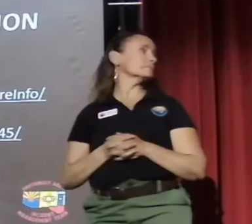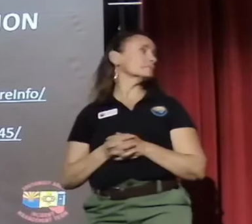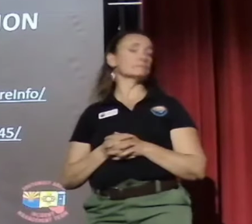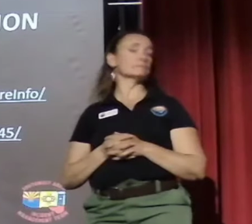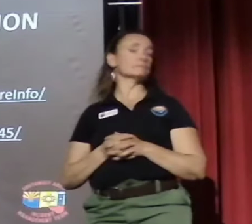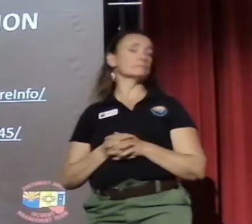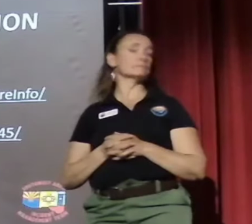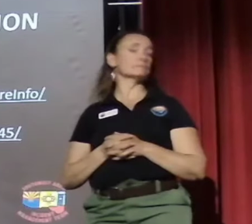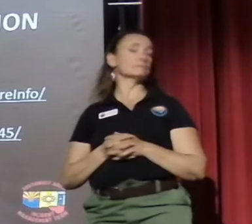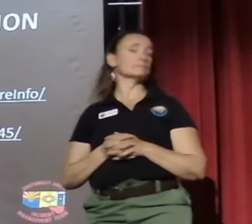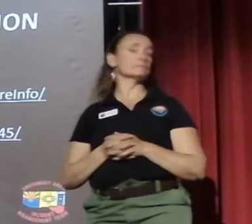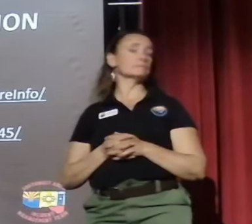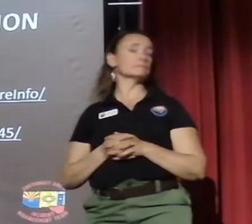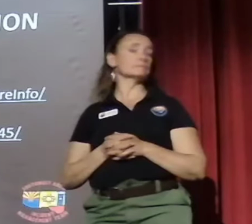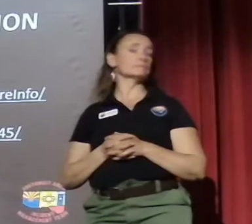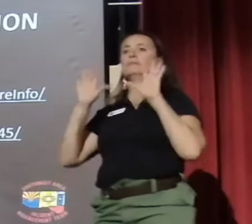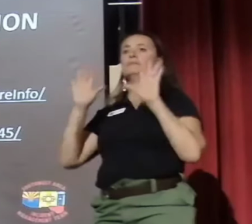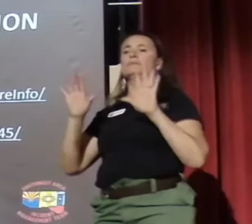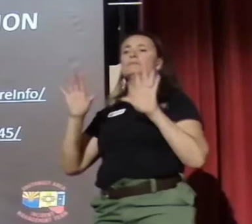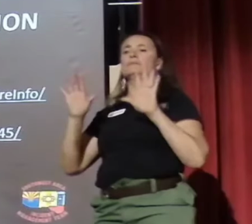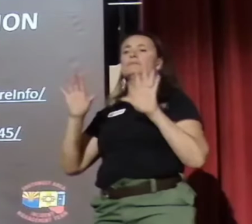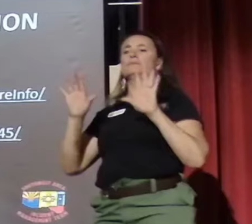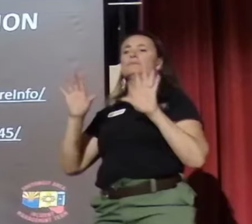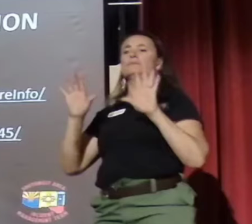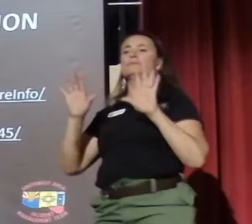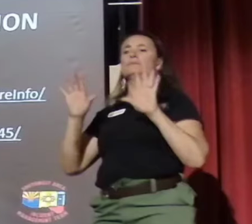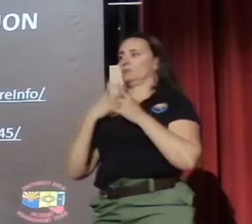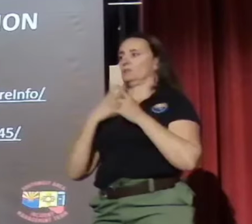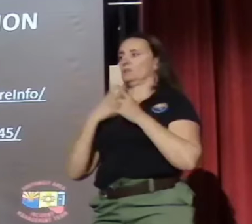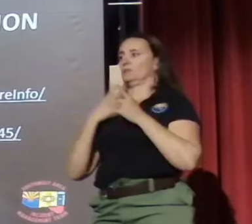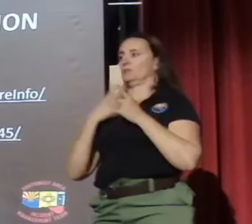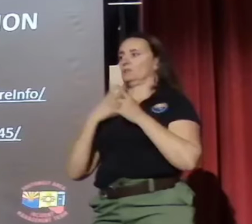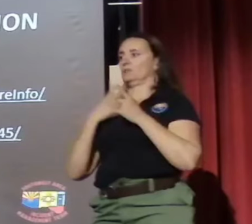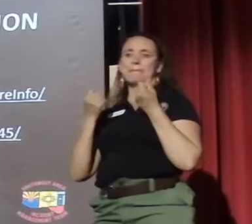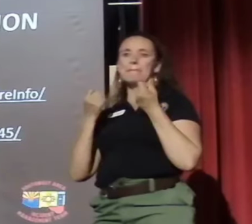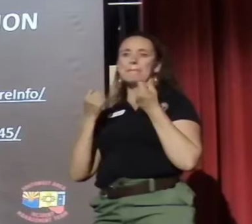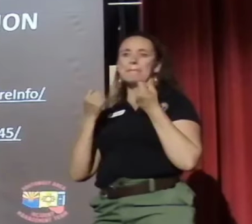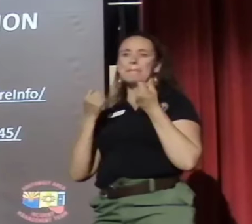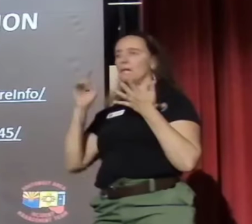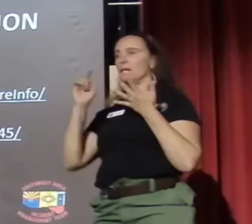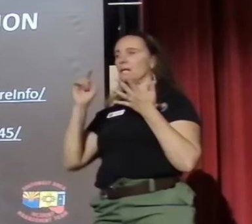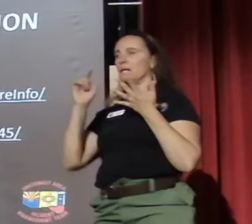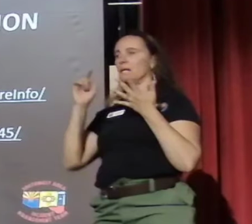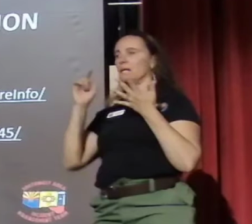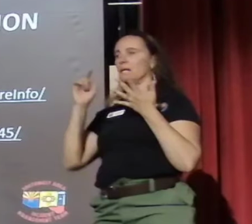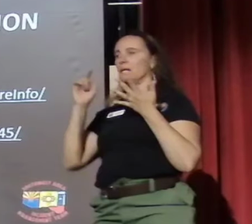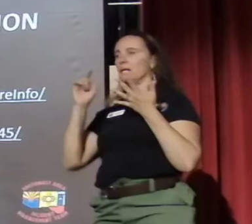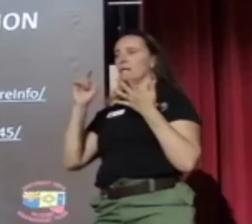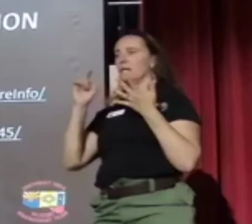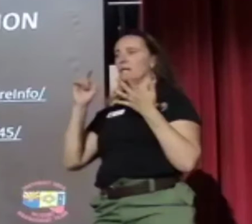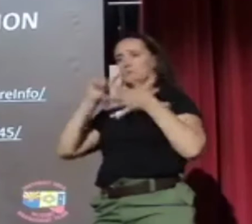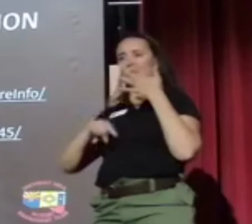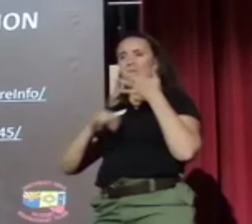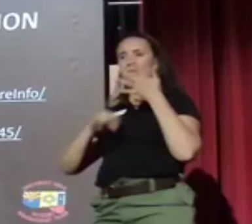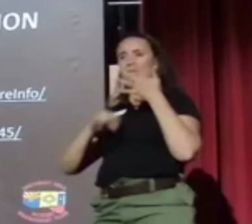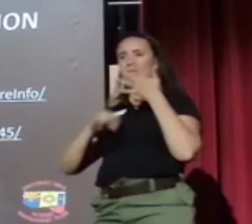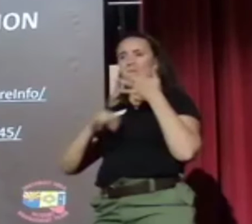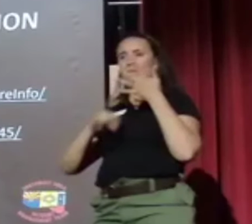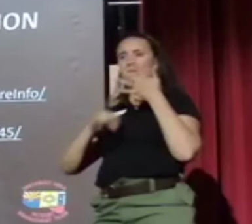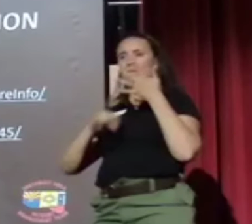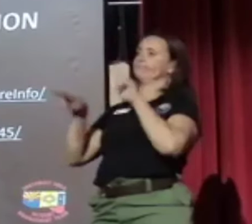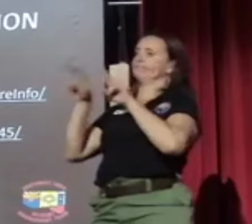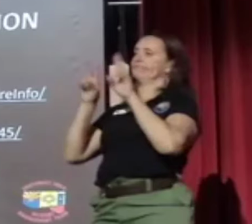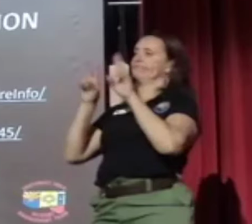Yeah, that's a great question, and we have a lot of tools we use. It's not just based on a judgment call. It's not based on